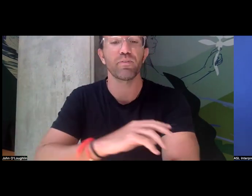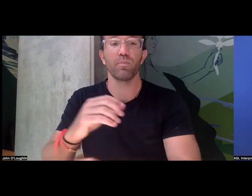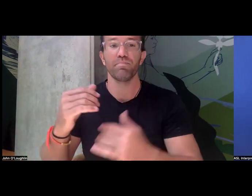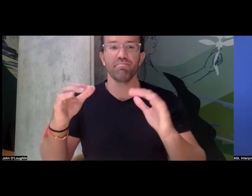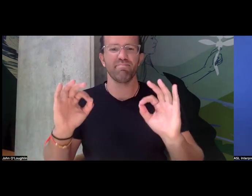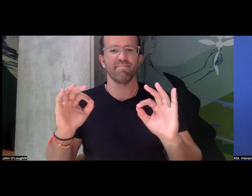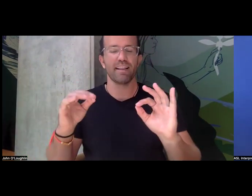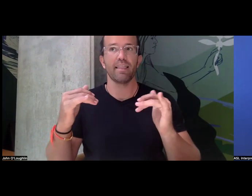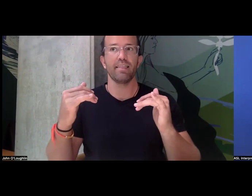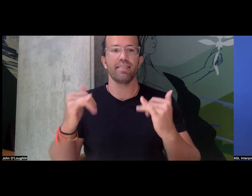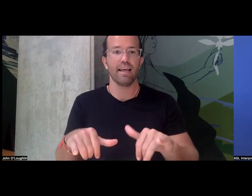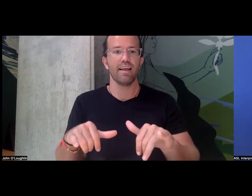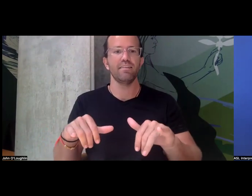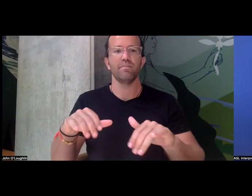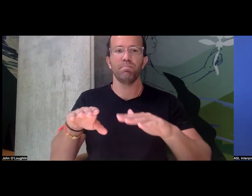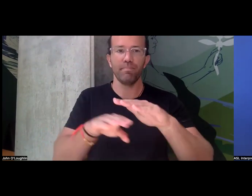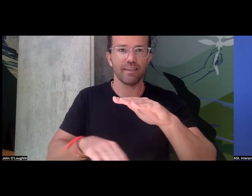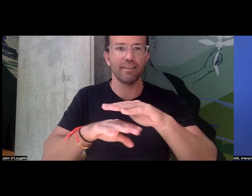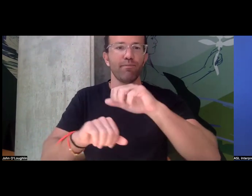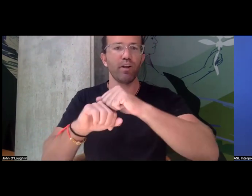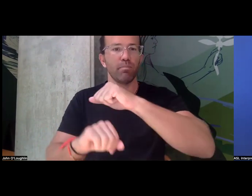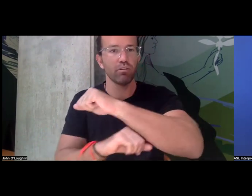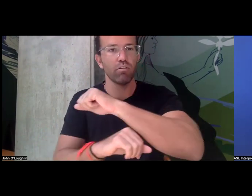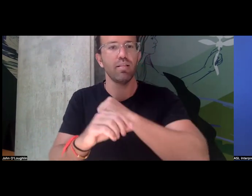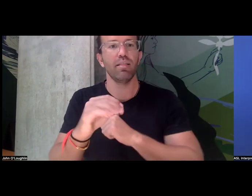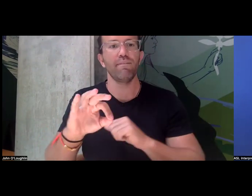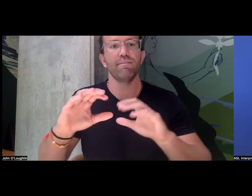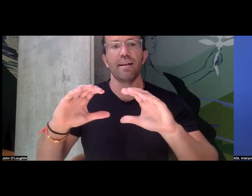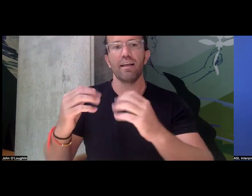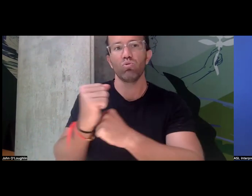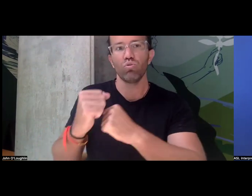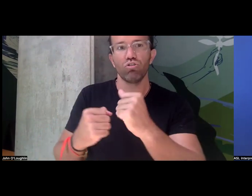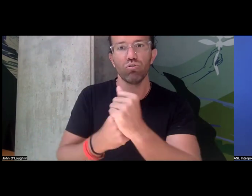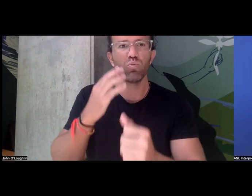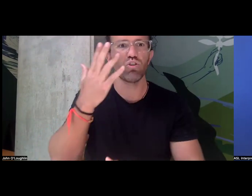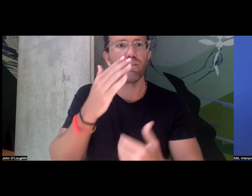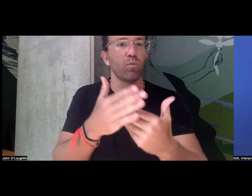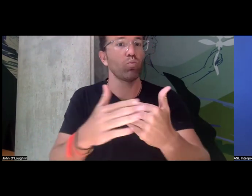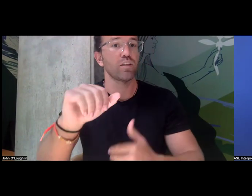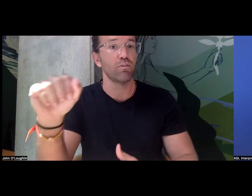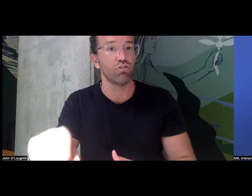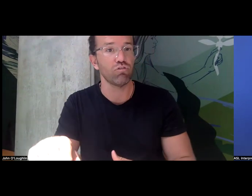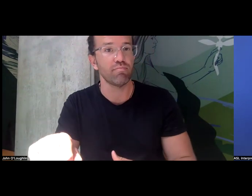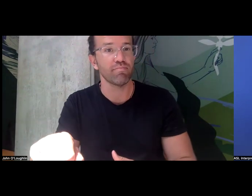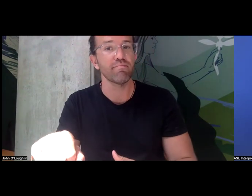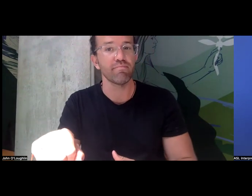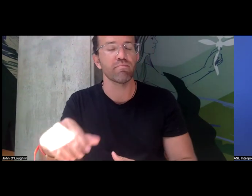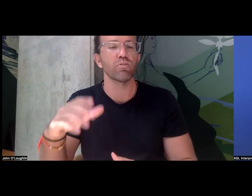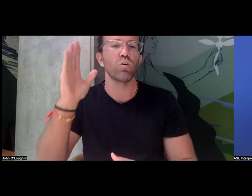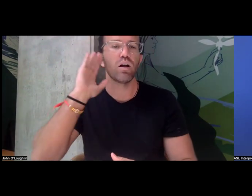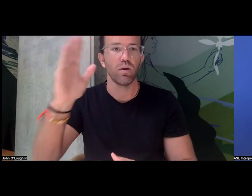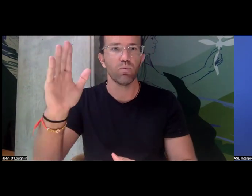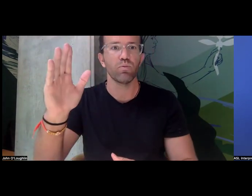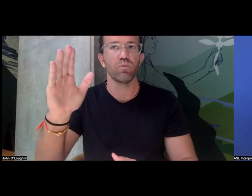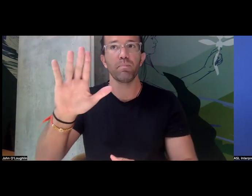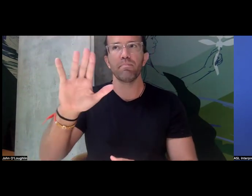to move forward to ASL2, we'll need that. So that's kind of the basics, the foundation on what the class looks like, what the structure will